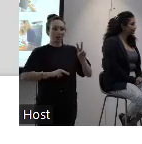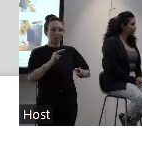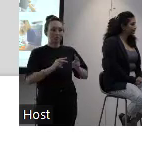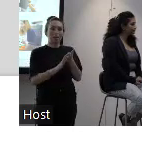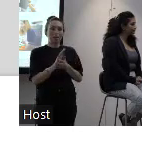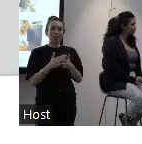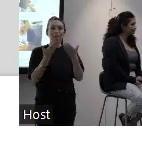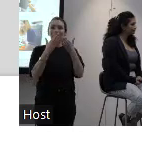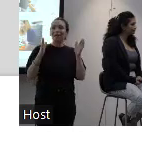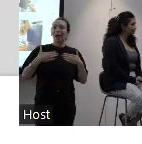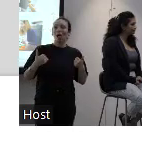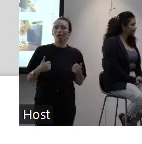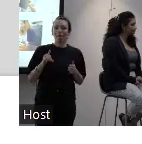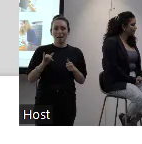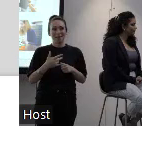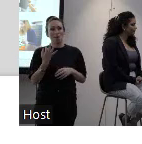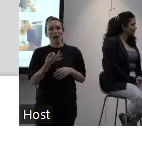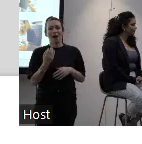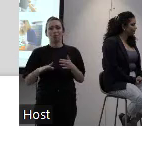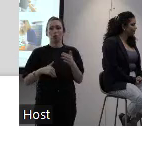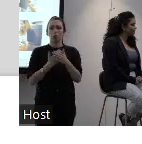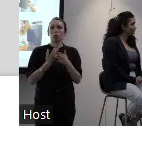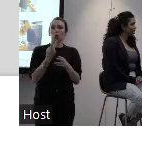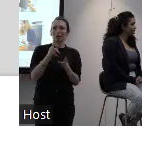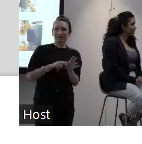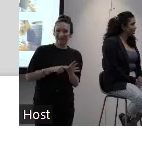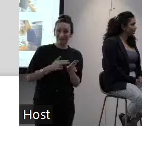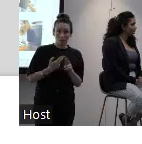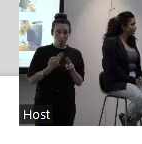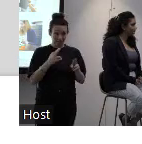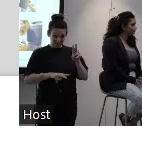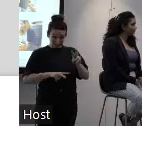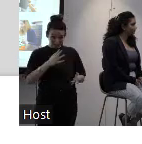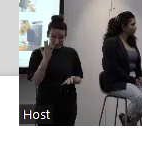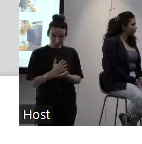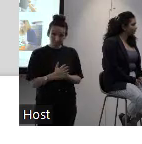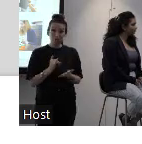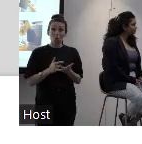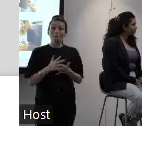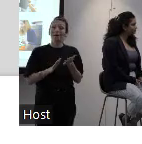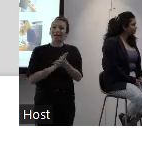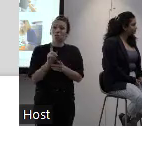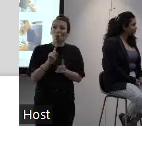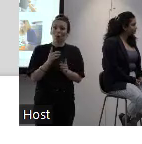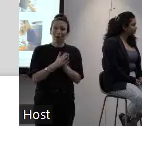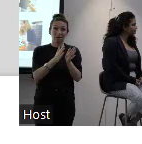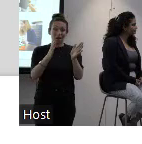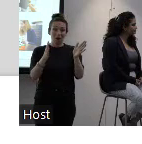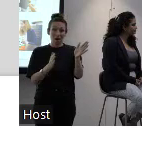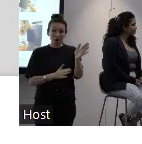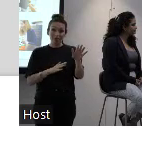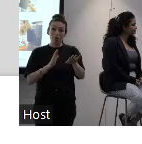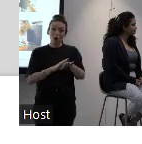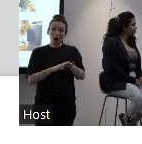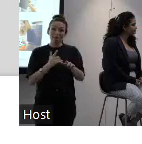health services, families can be waiting 2 years for an assessment. And what that means is that there's often an enormous delay in a really critical point